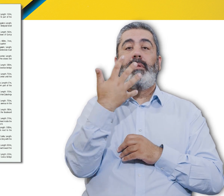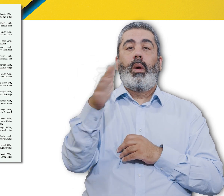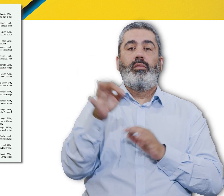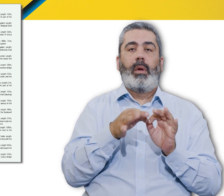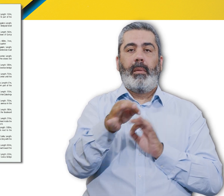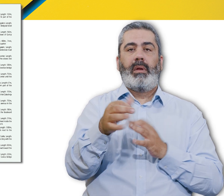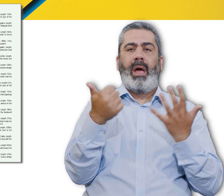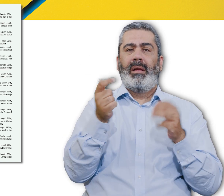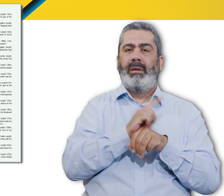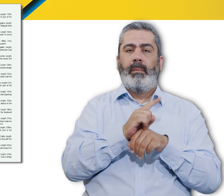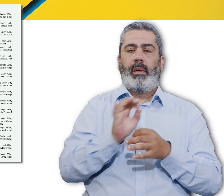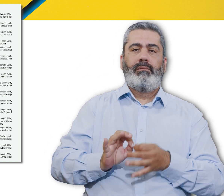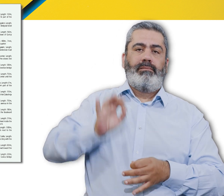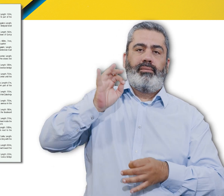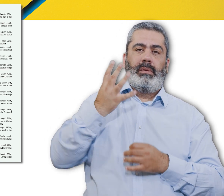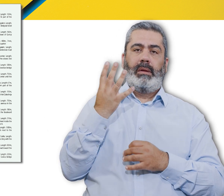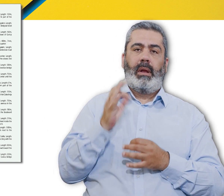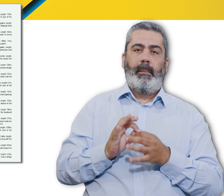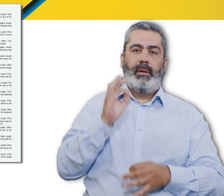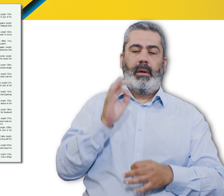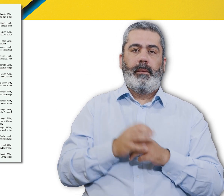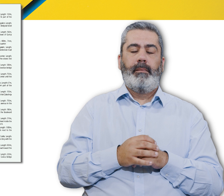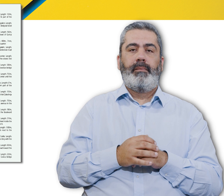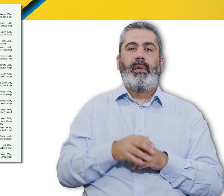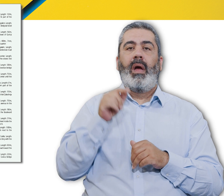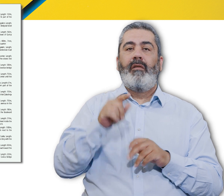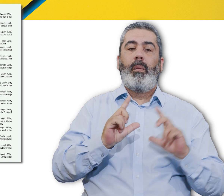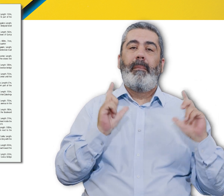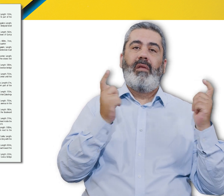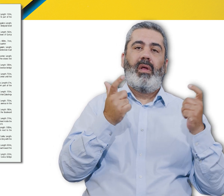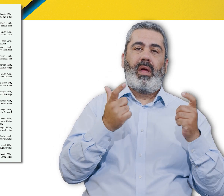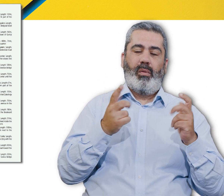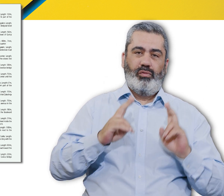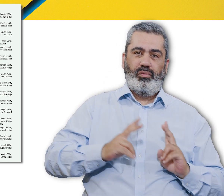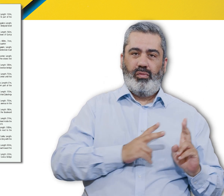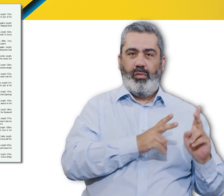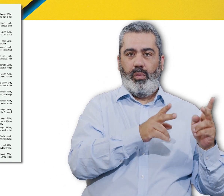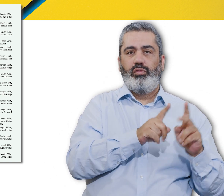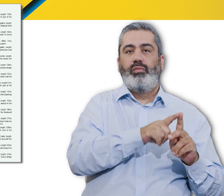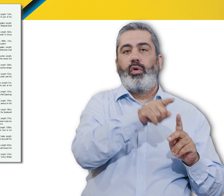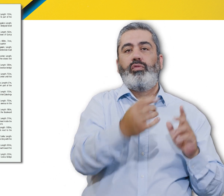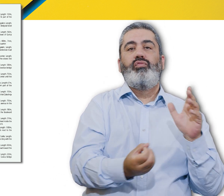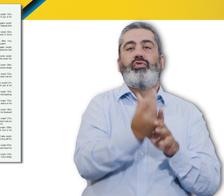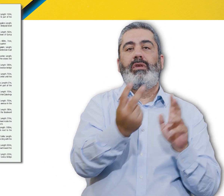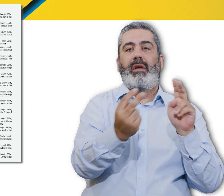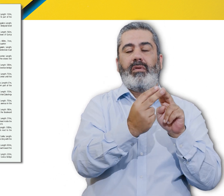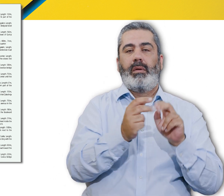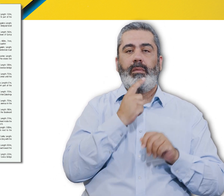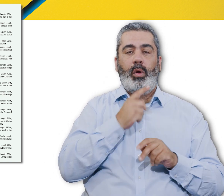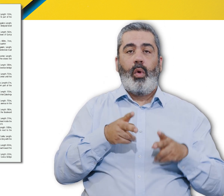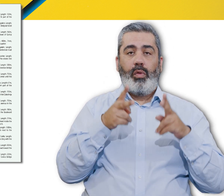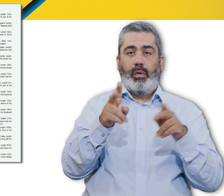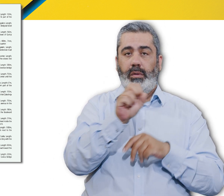220 m, 4 min, elevation, 24 m. After crossing the Gorica Bridge from